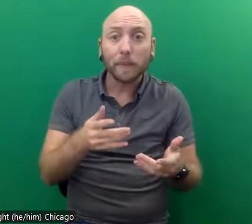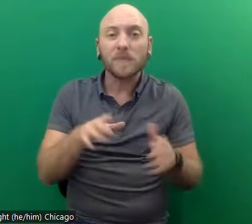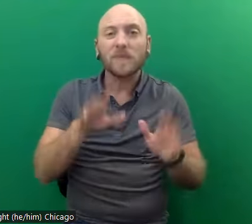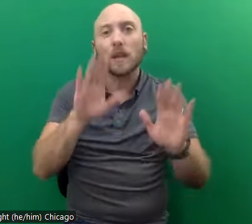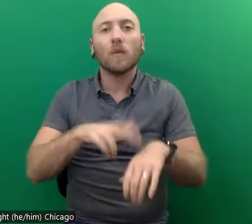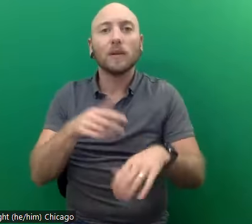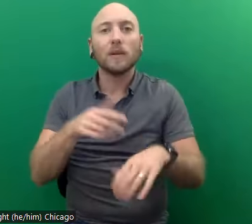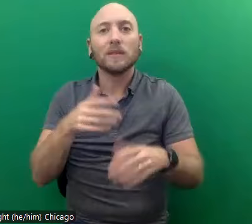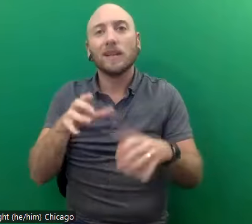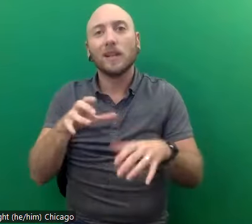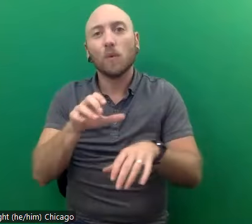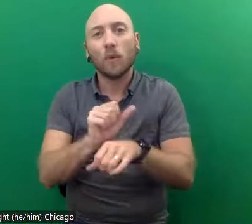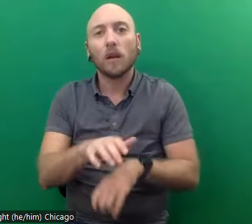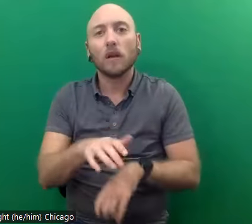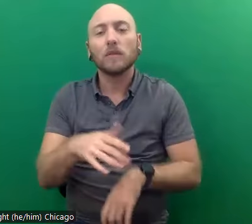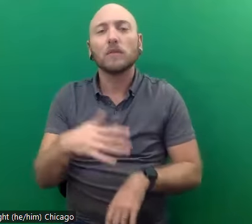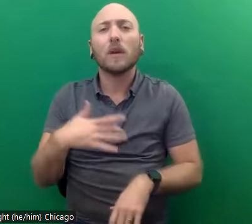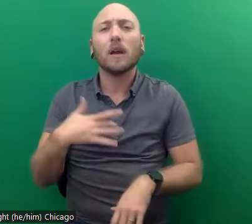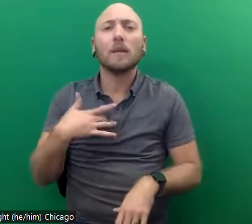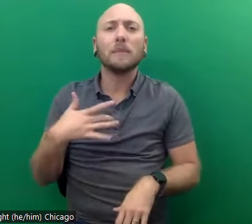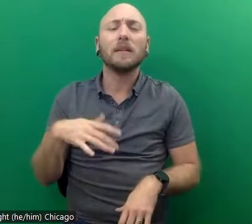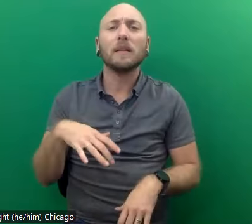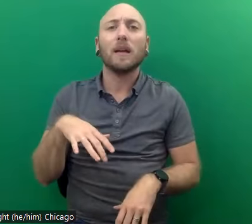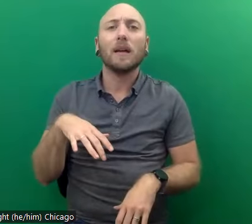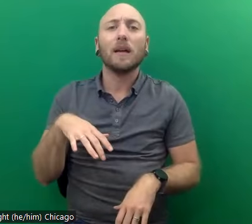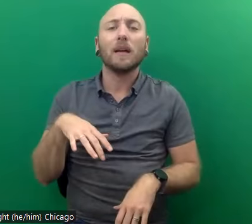jobs, a week quit, and then